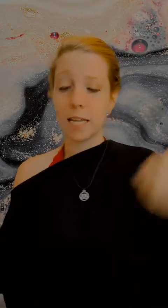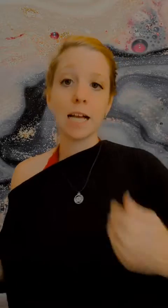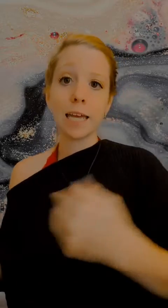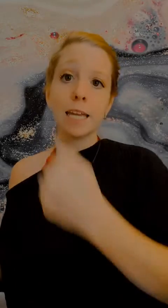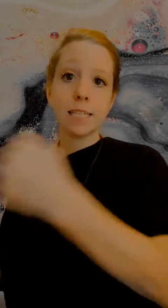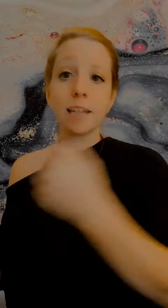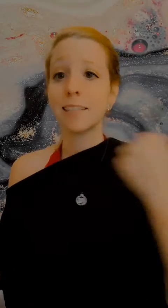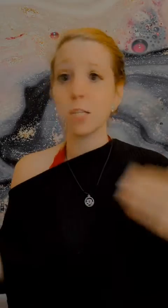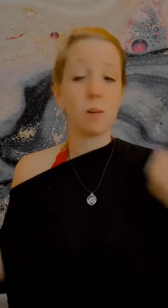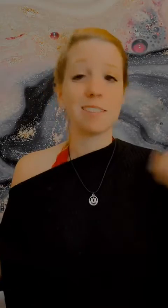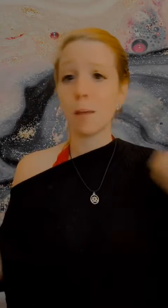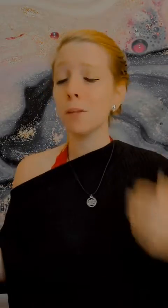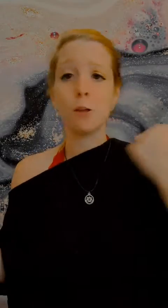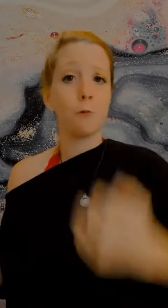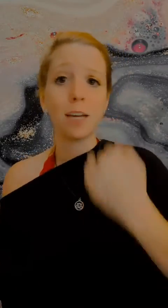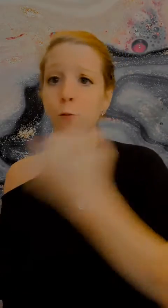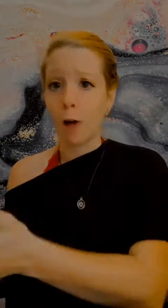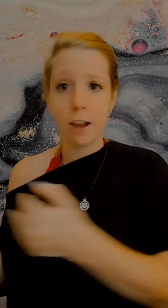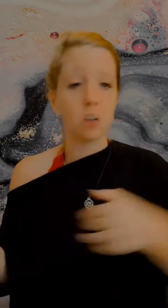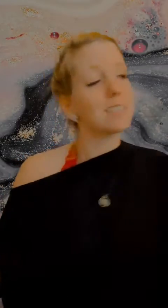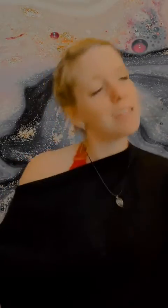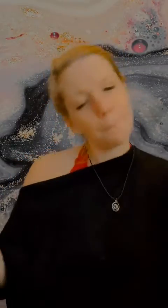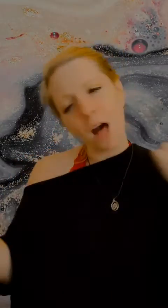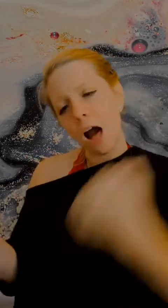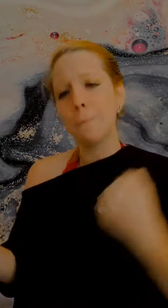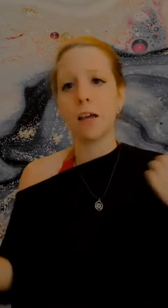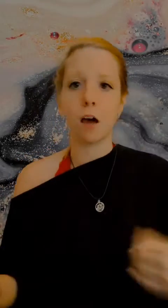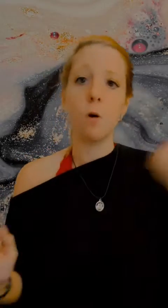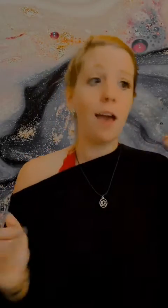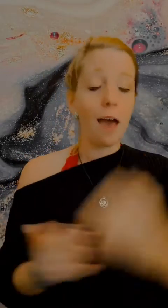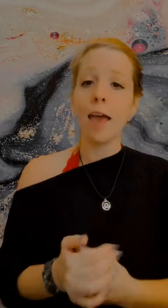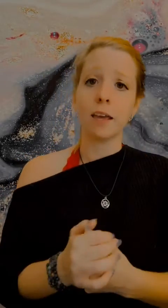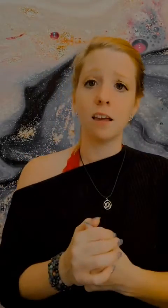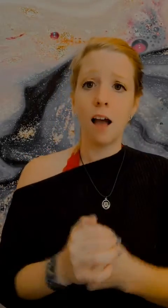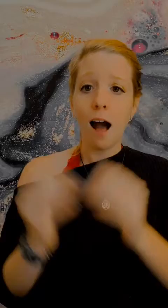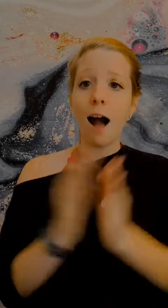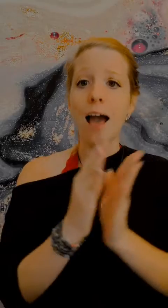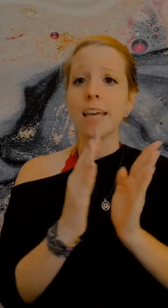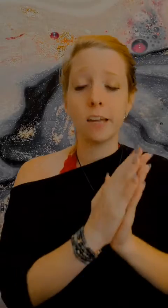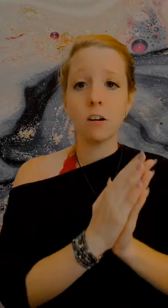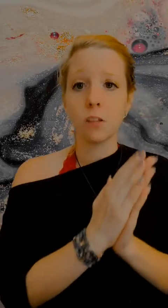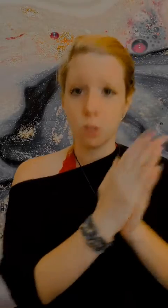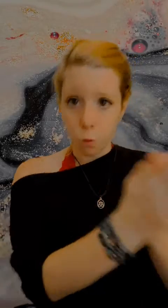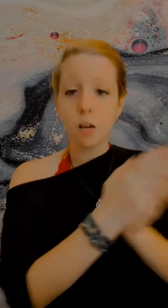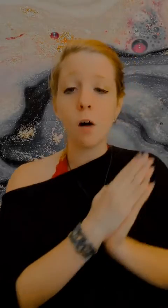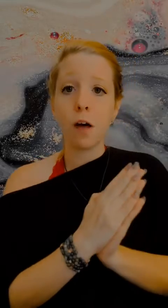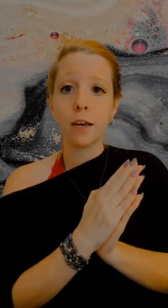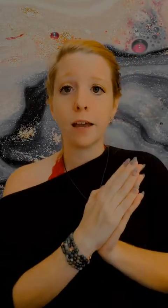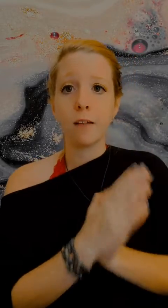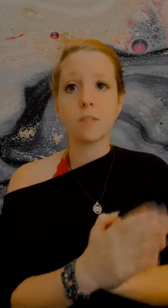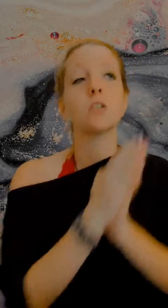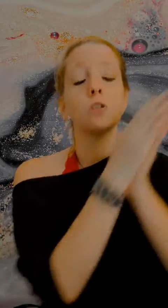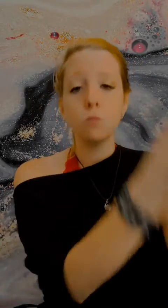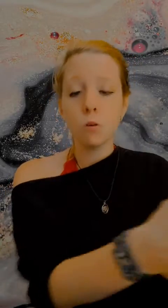not getting sex, guess what? Step into the fucking fire. Step up and go, hey, I hear that you're not wanting to have sex. You don't